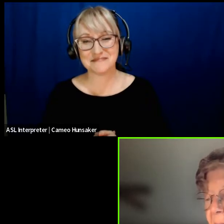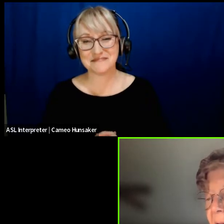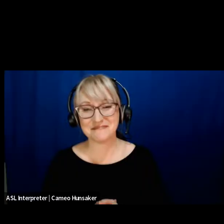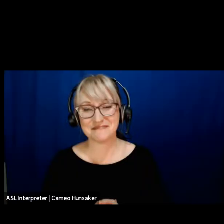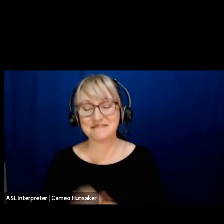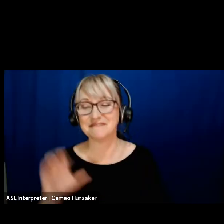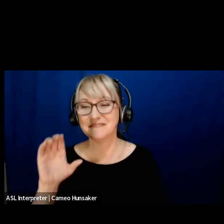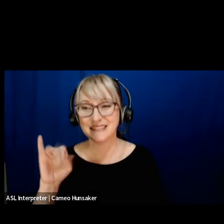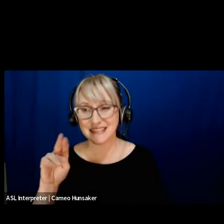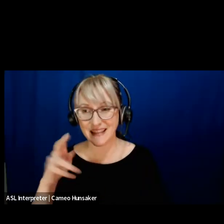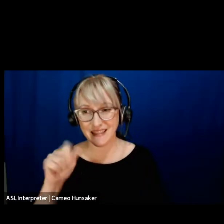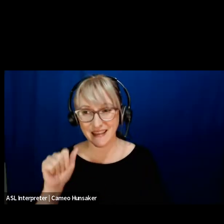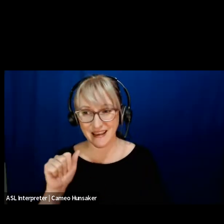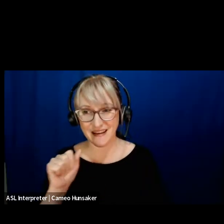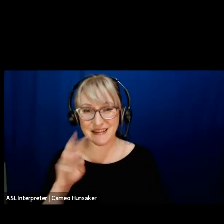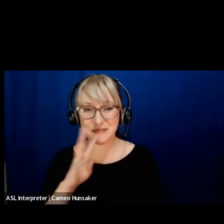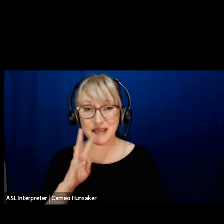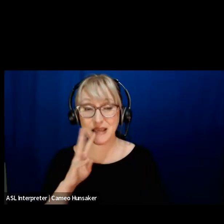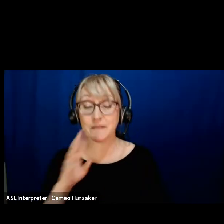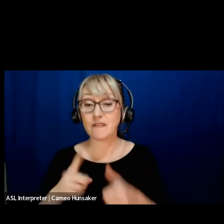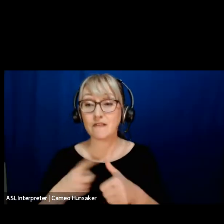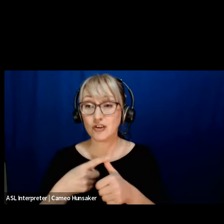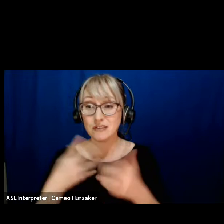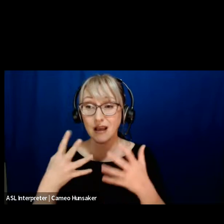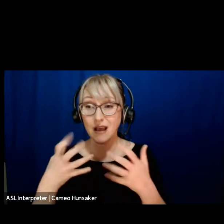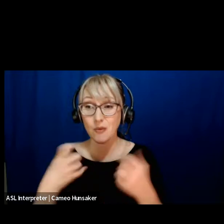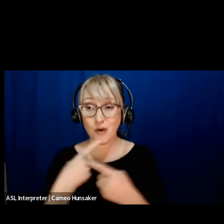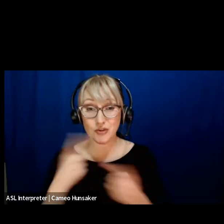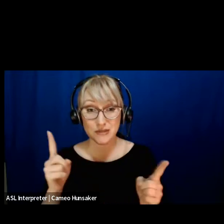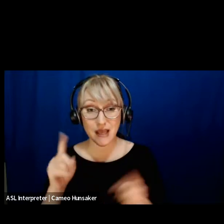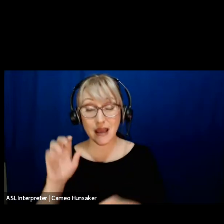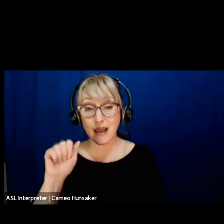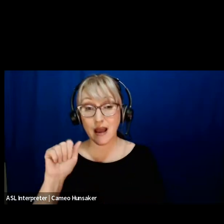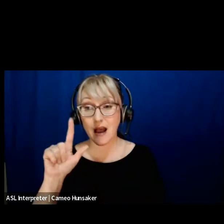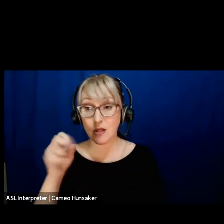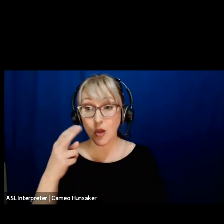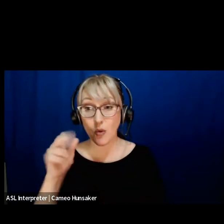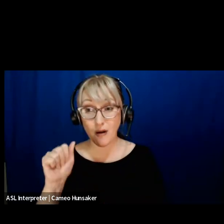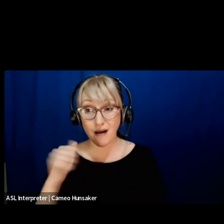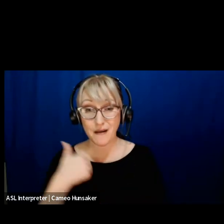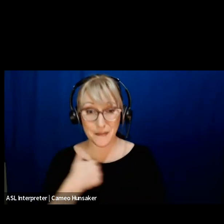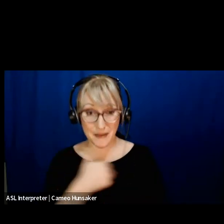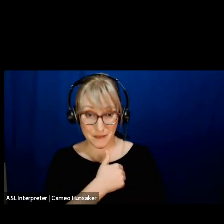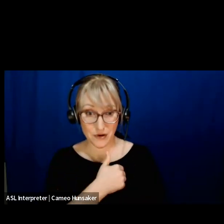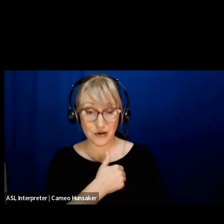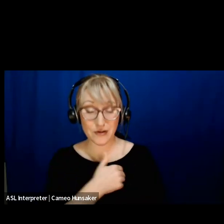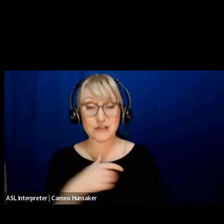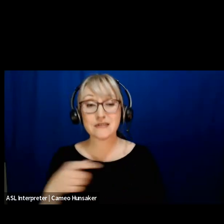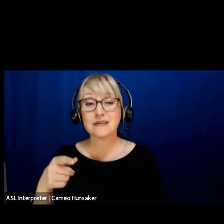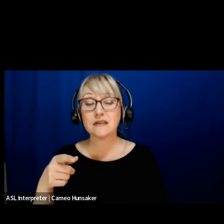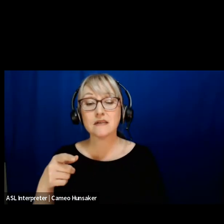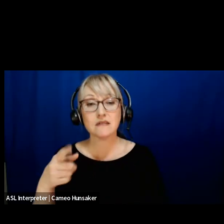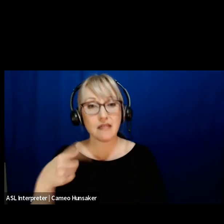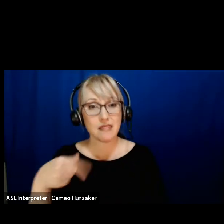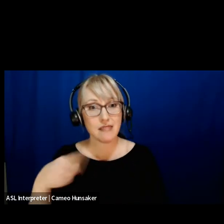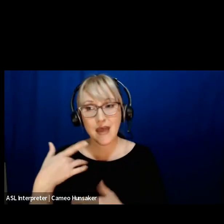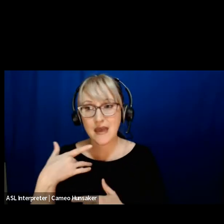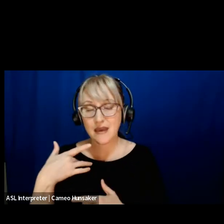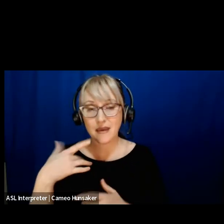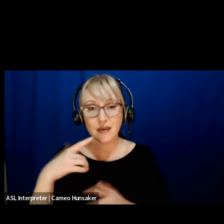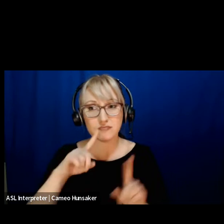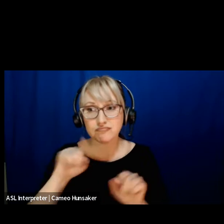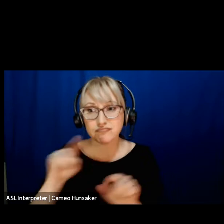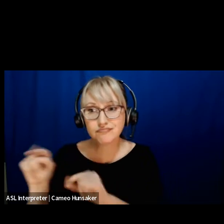the Aloha and the Aloha members have been going to performances at the